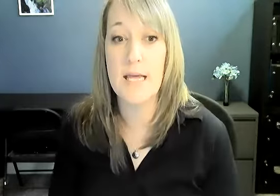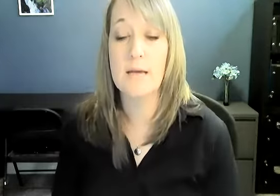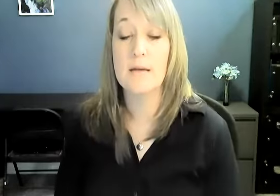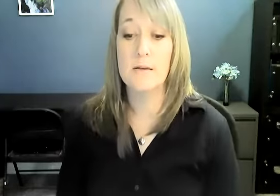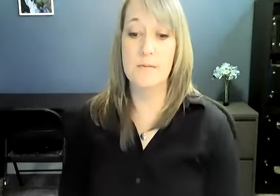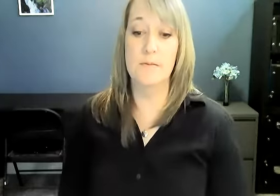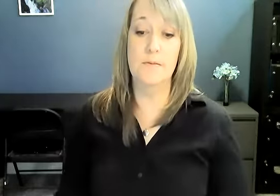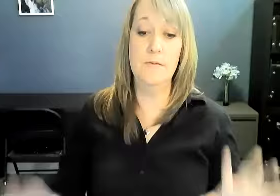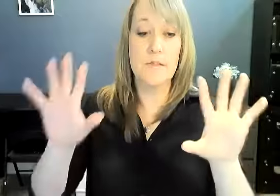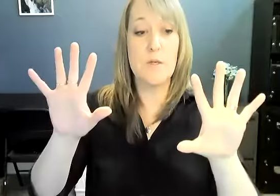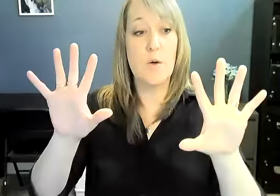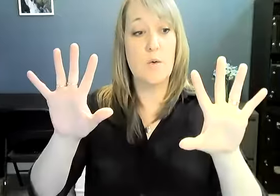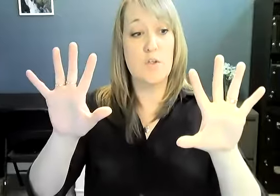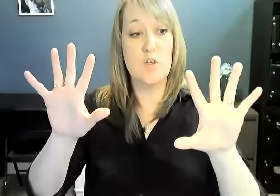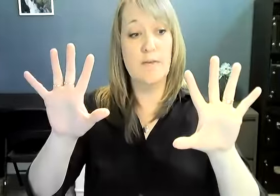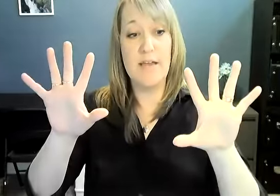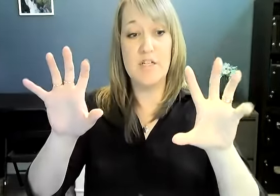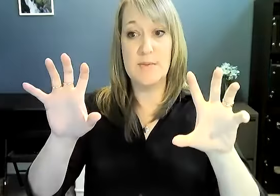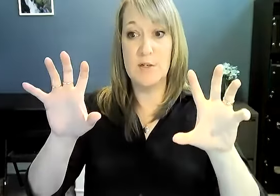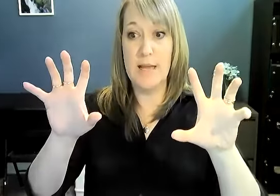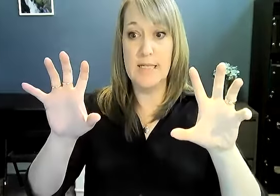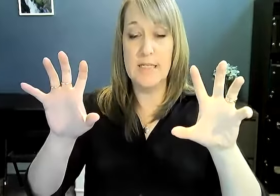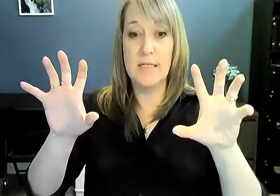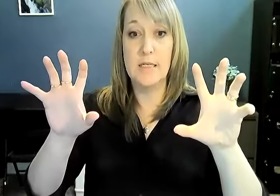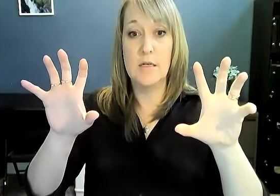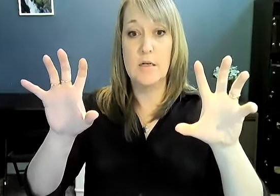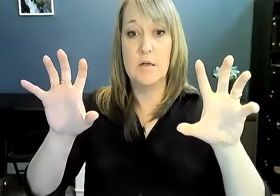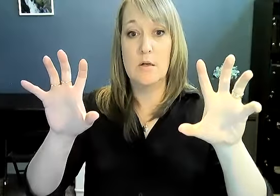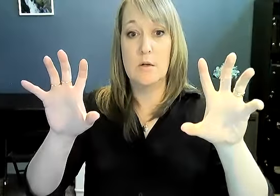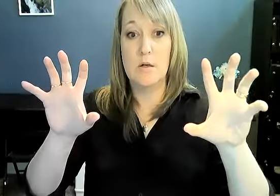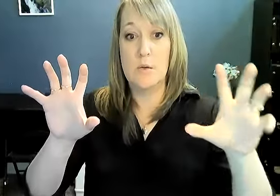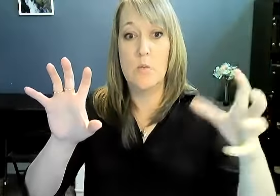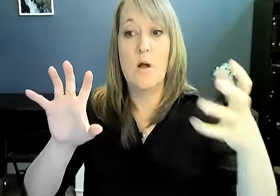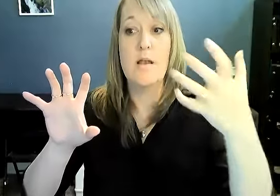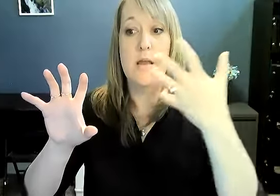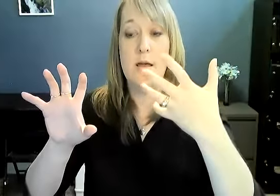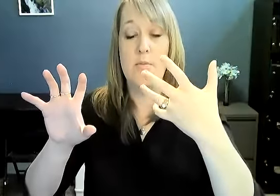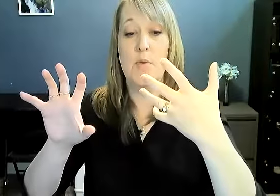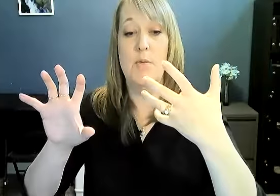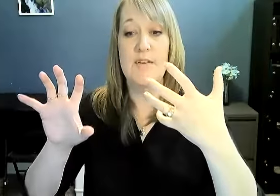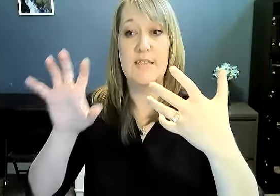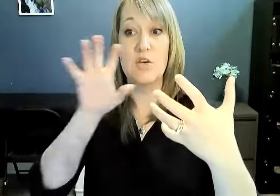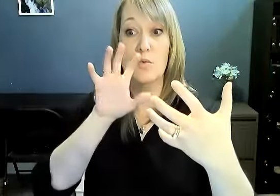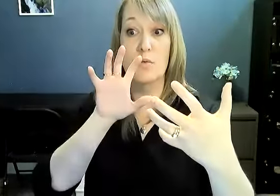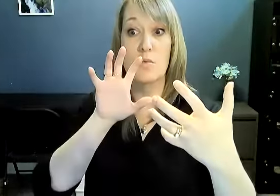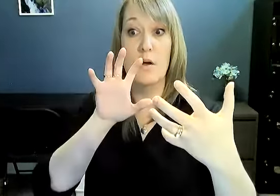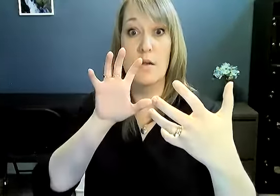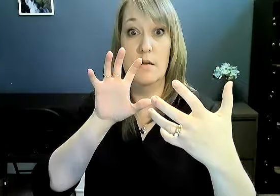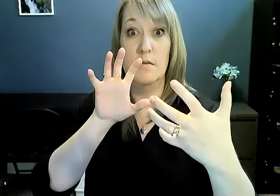Cloudy. So 2 5-hand shapes that are bent, 1 palm facing you, 1